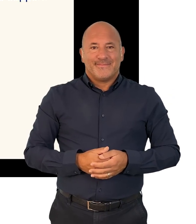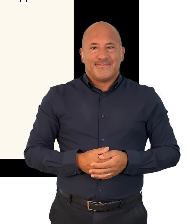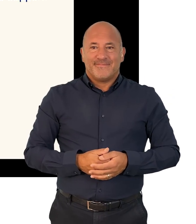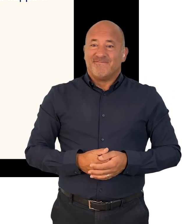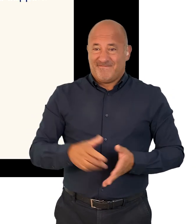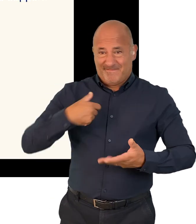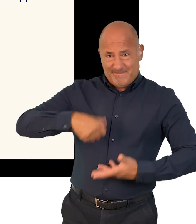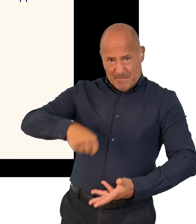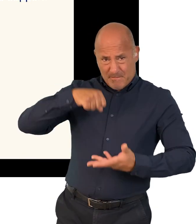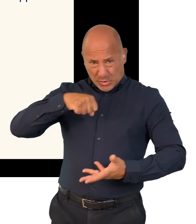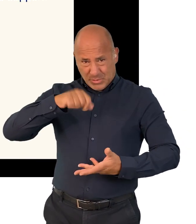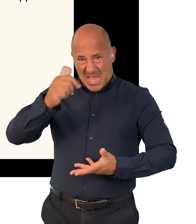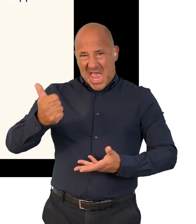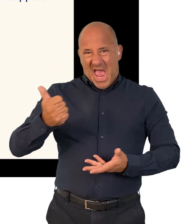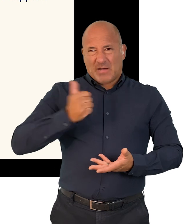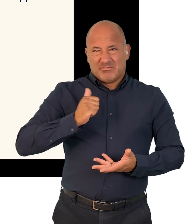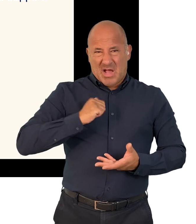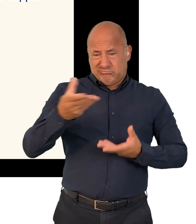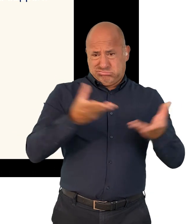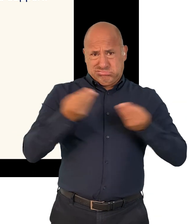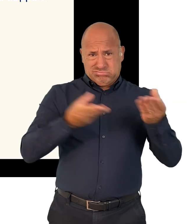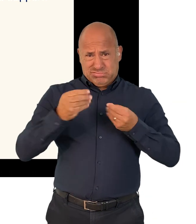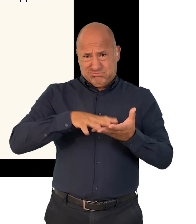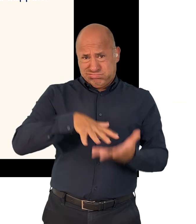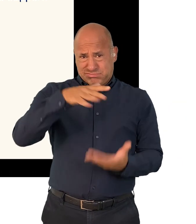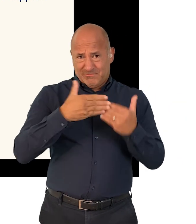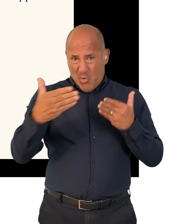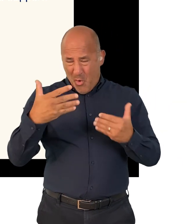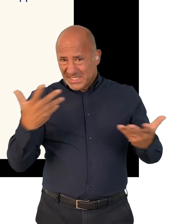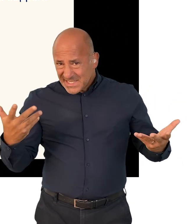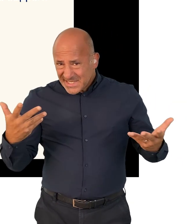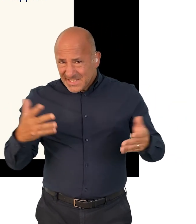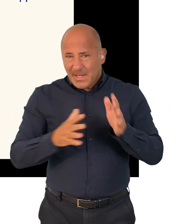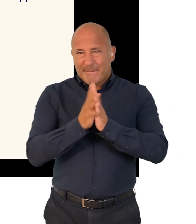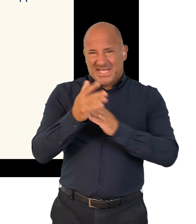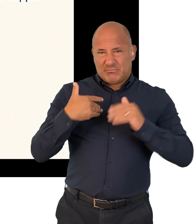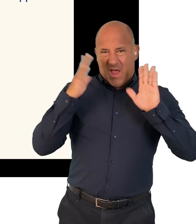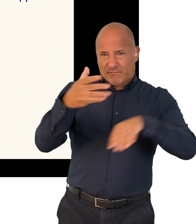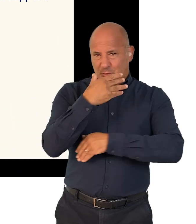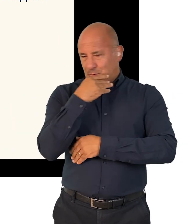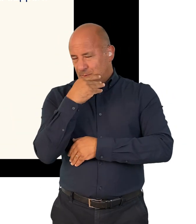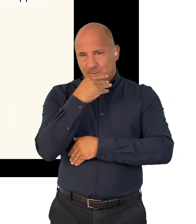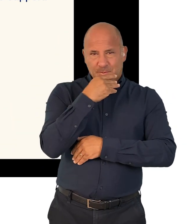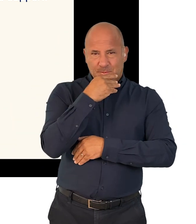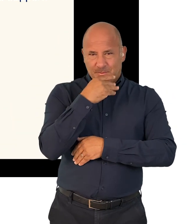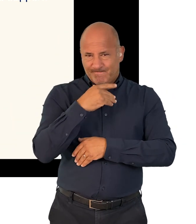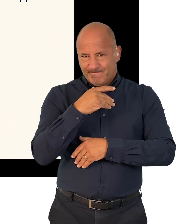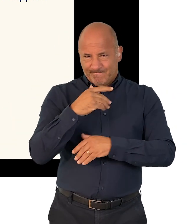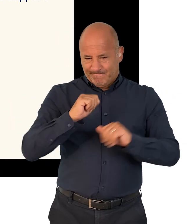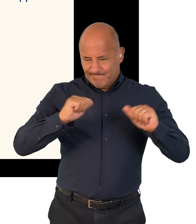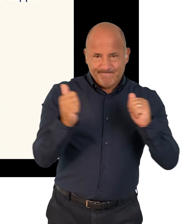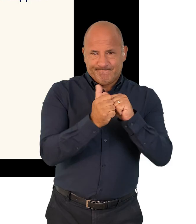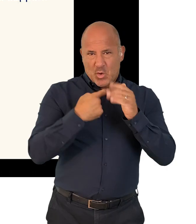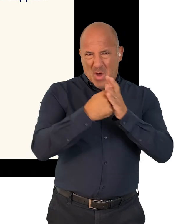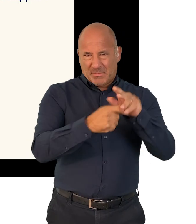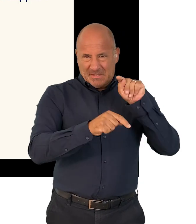We expect to receive more fundable applications than we have budget to support. So balancing is a term we use to describe how we arrive